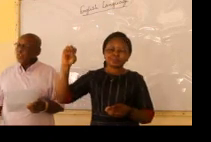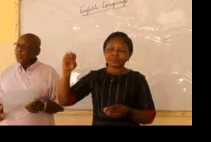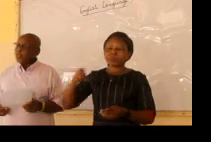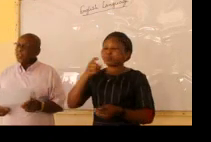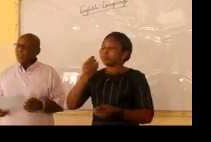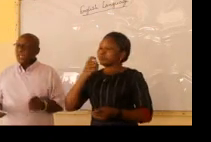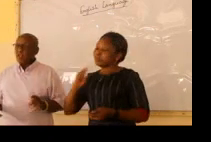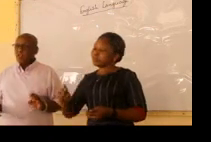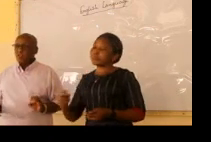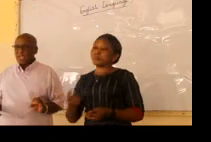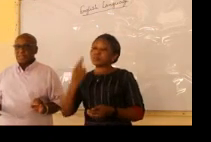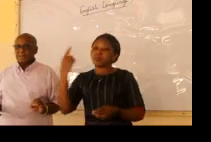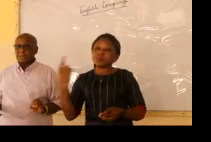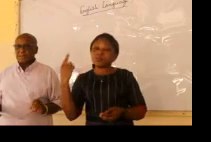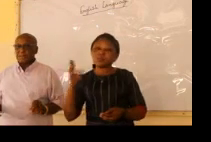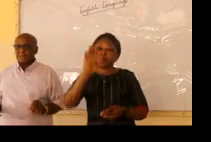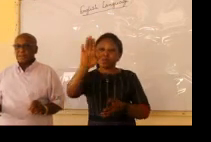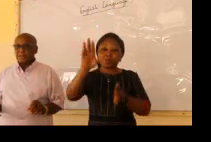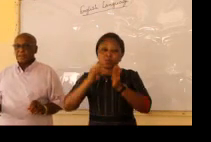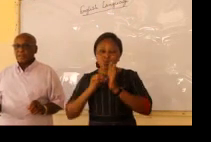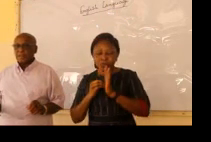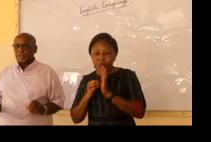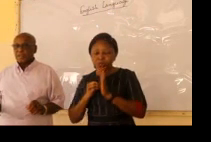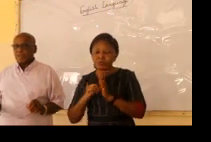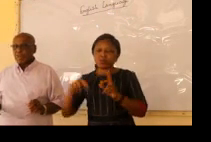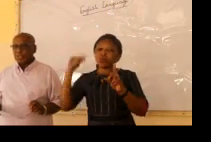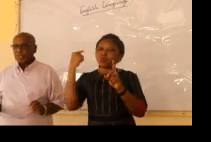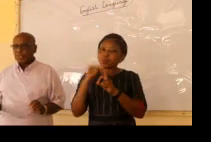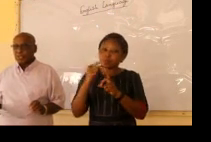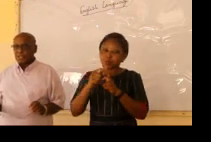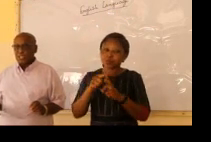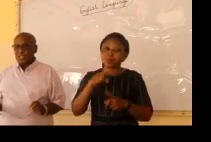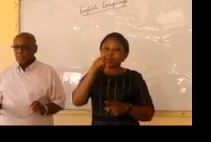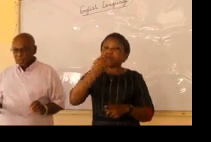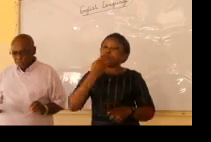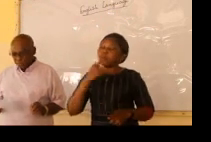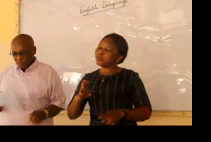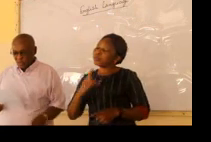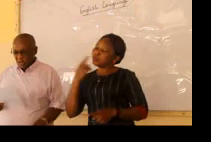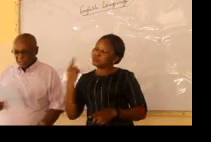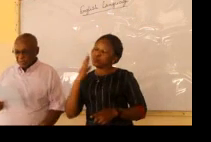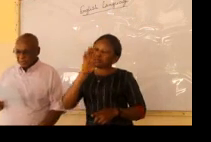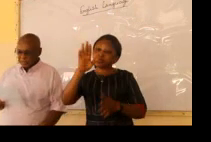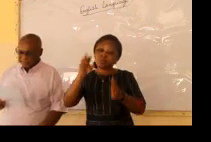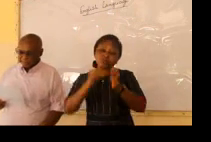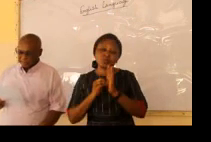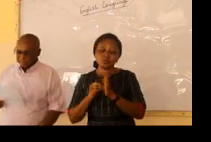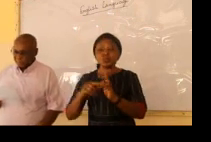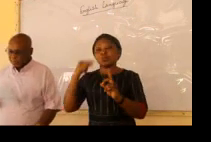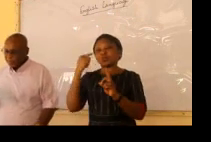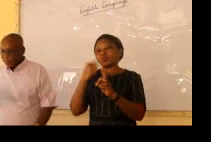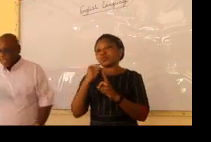You must use your own words. You must use your own words.